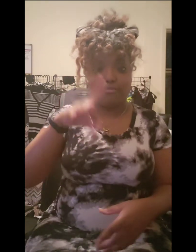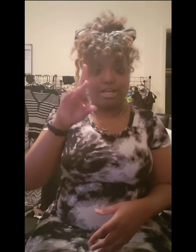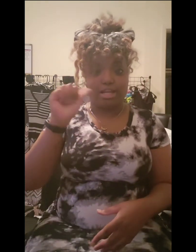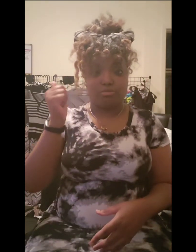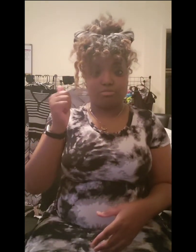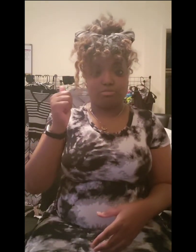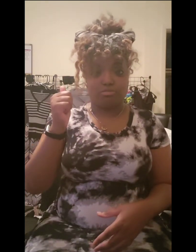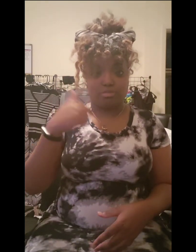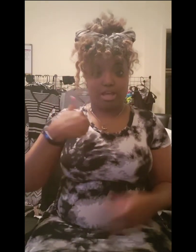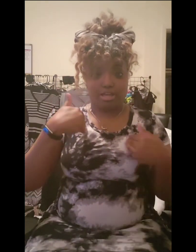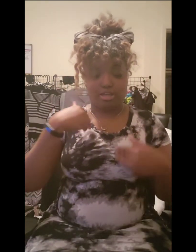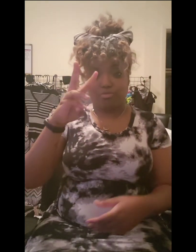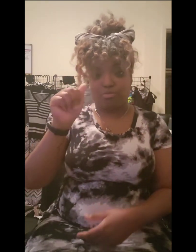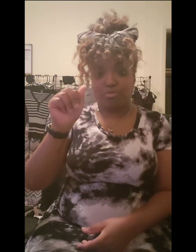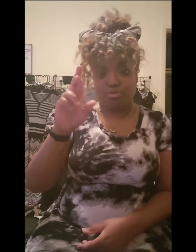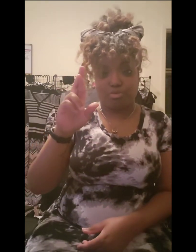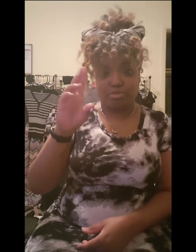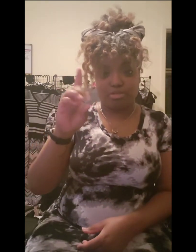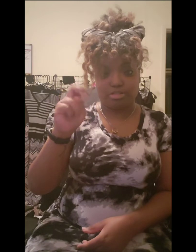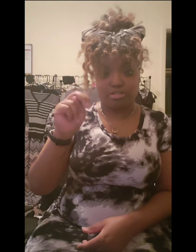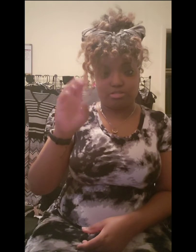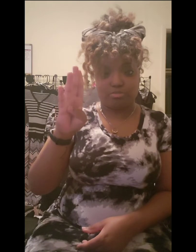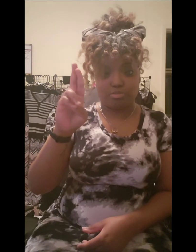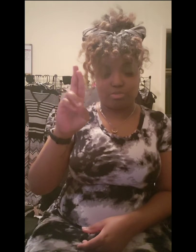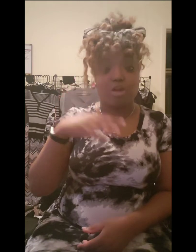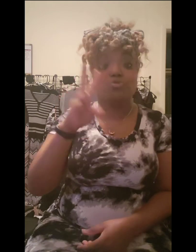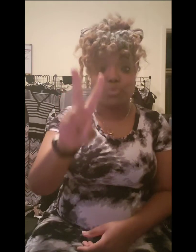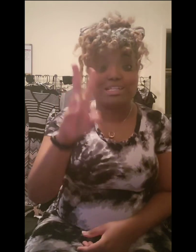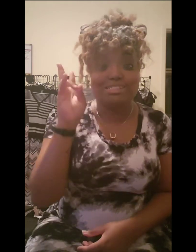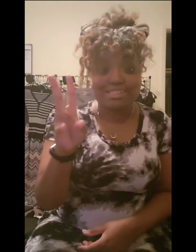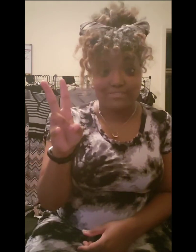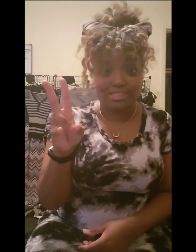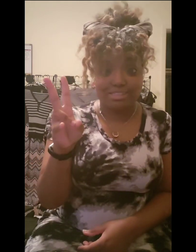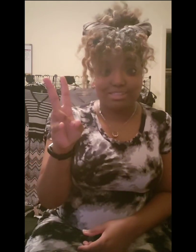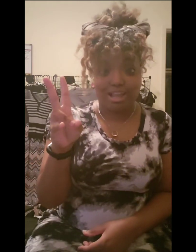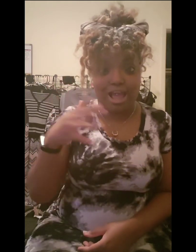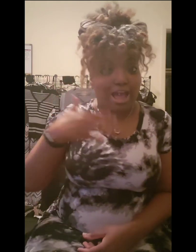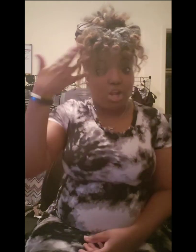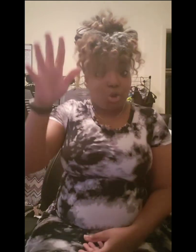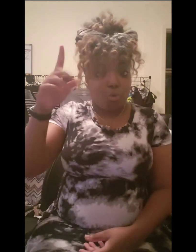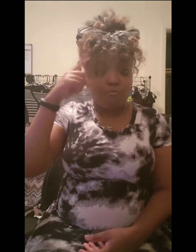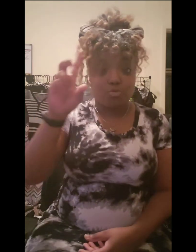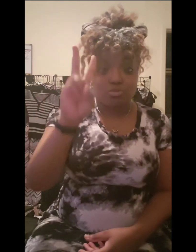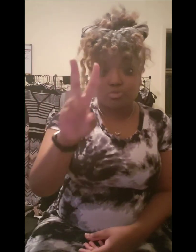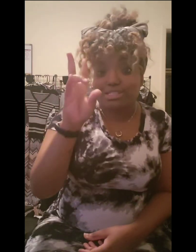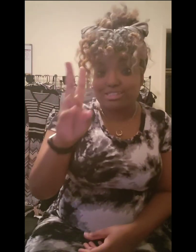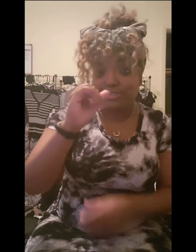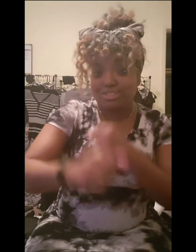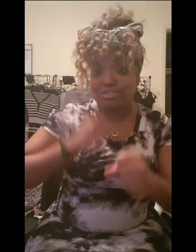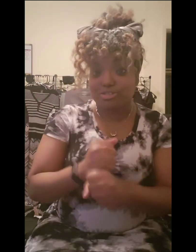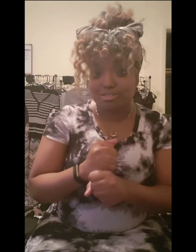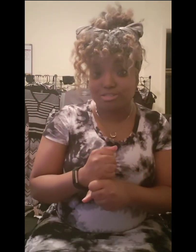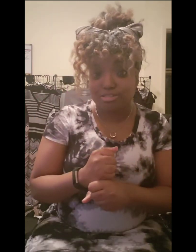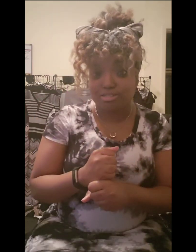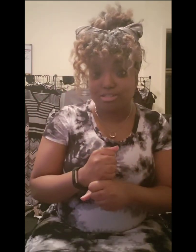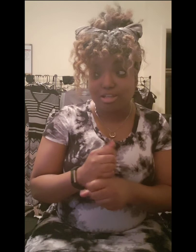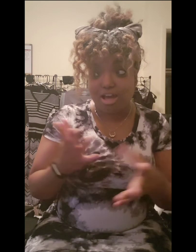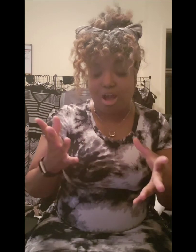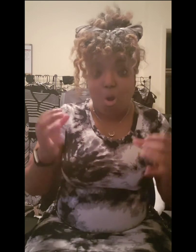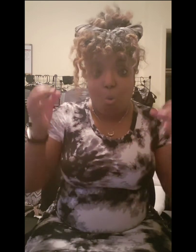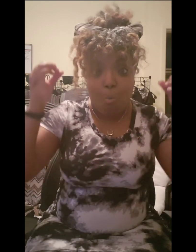who I am. And it took 27 years of not knowing to get me to this point.